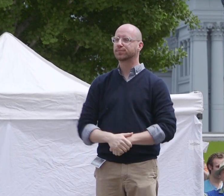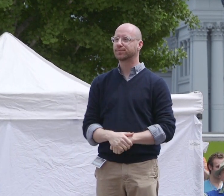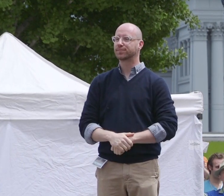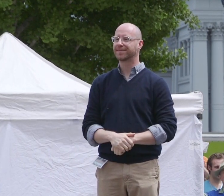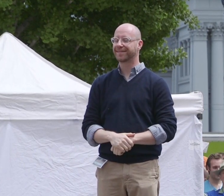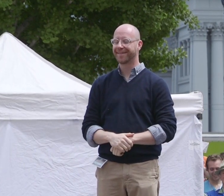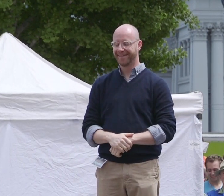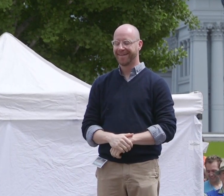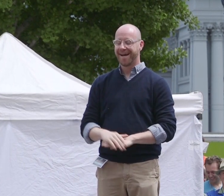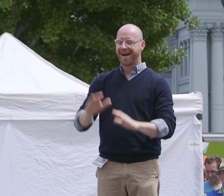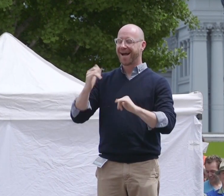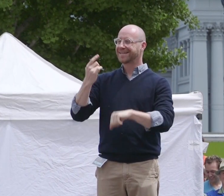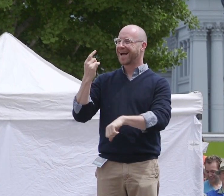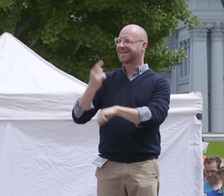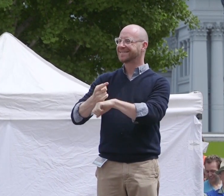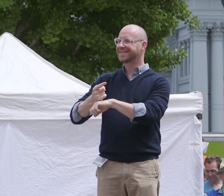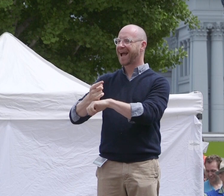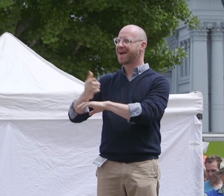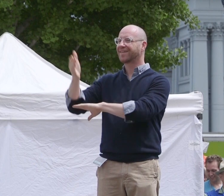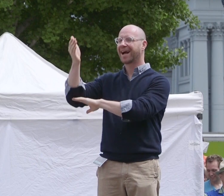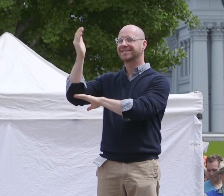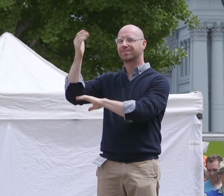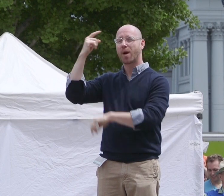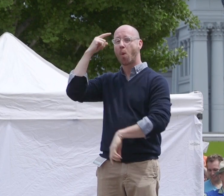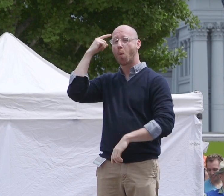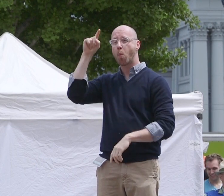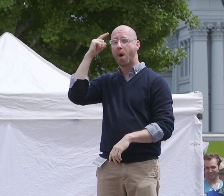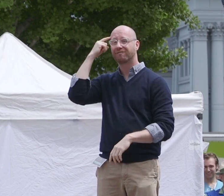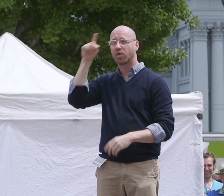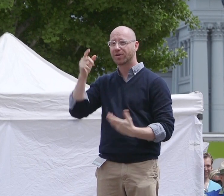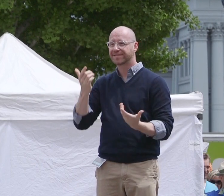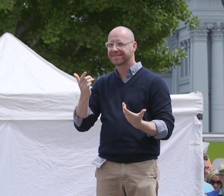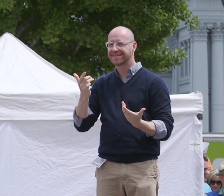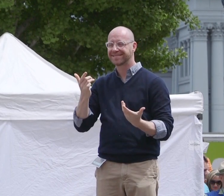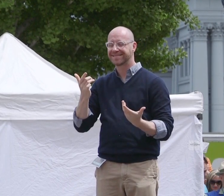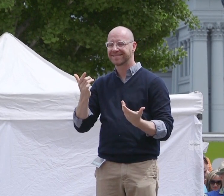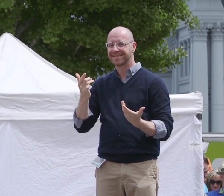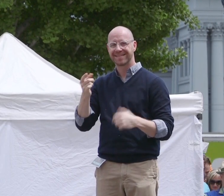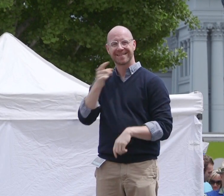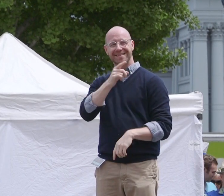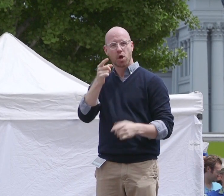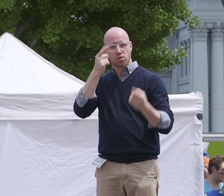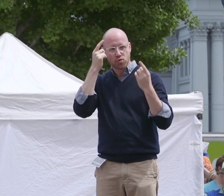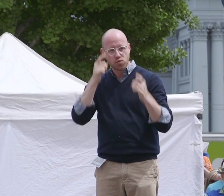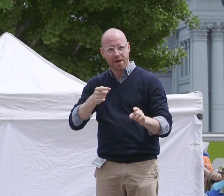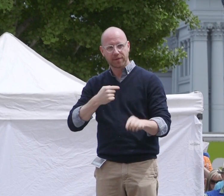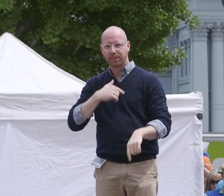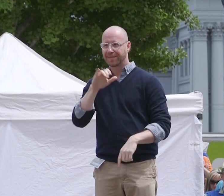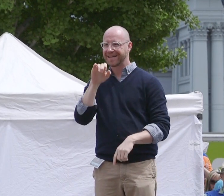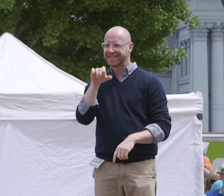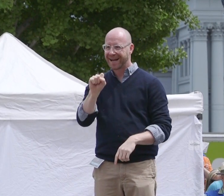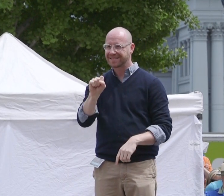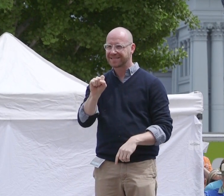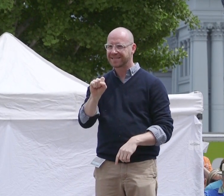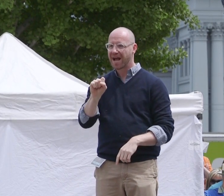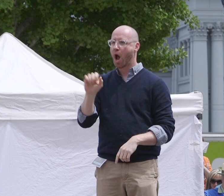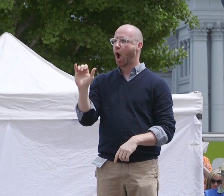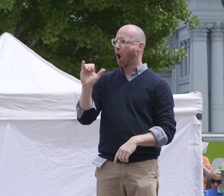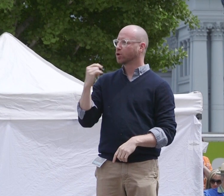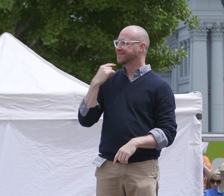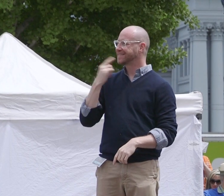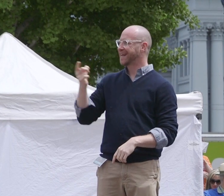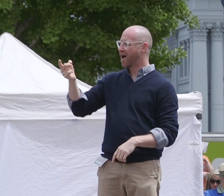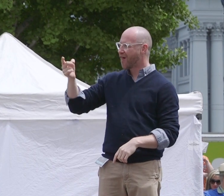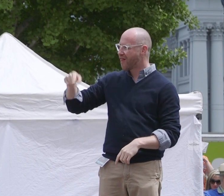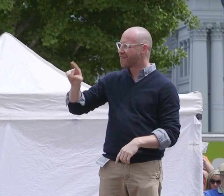I speak today not just to those who agree with me, to the choir, but also to those who don't.